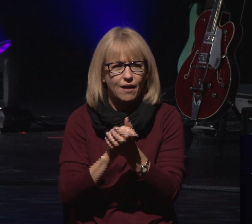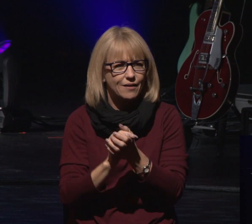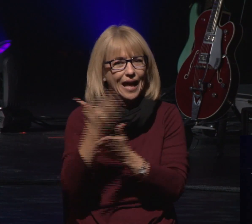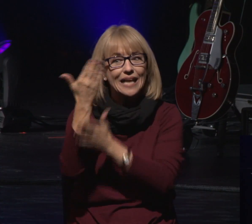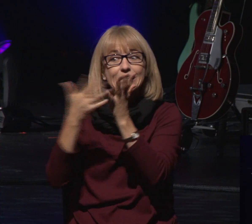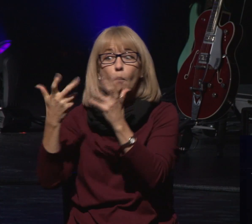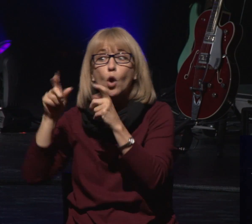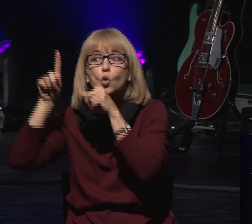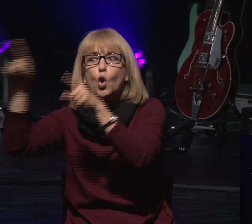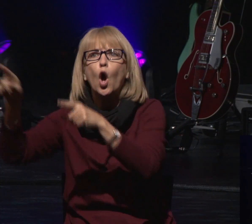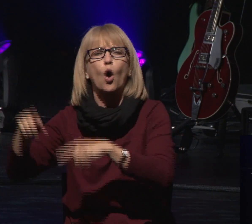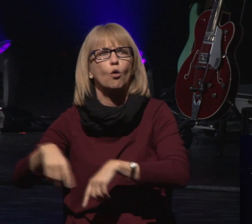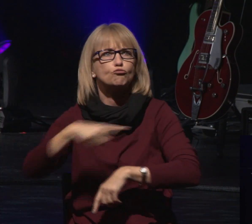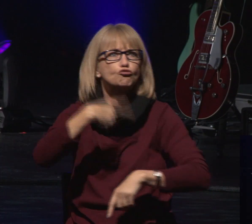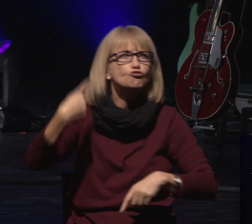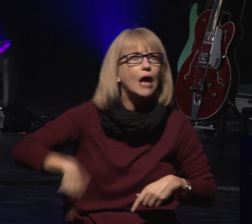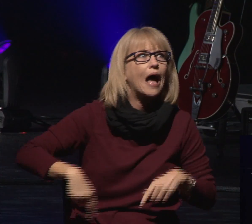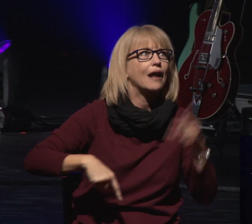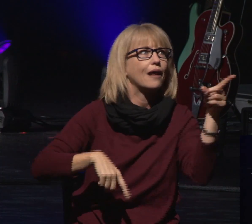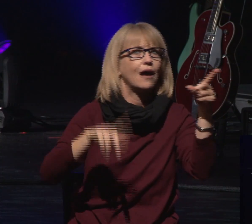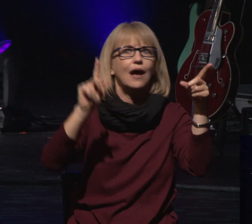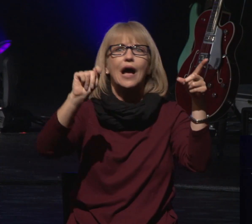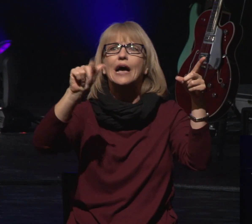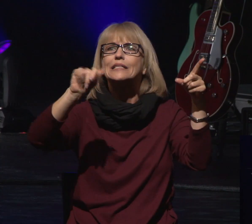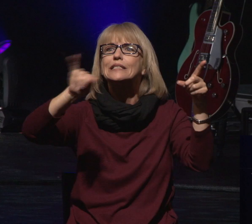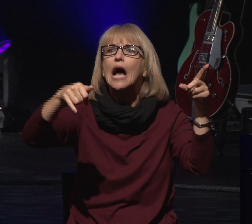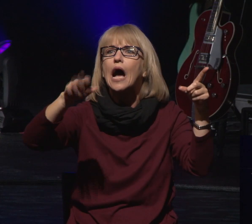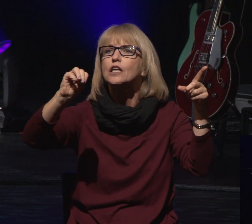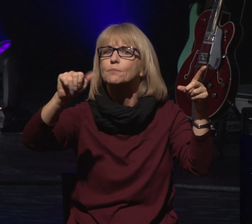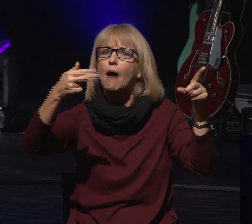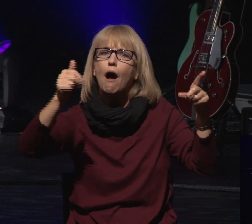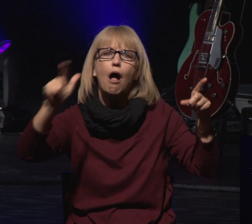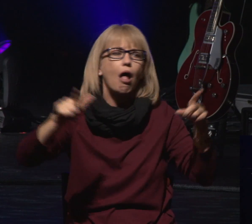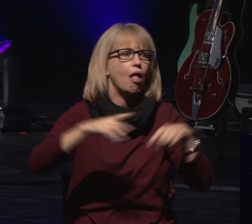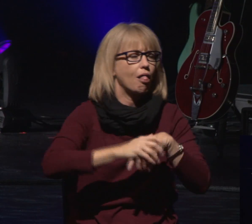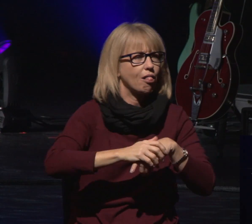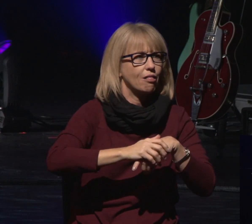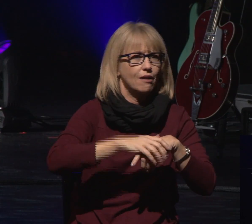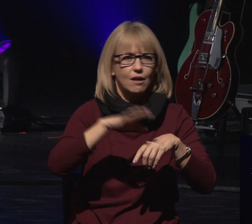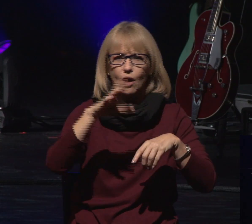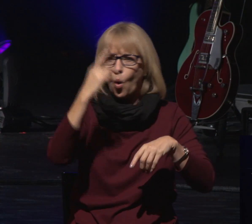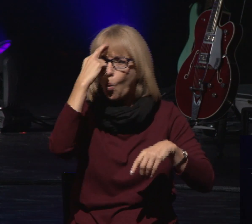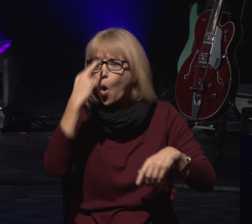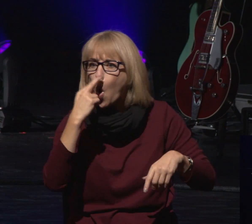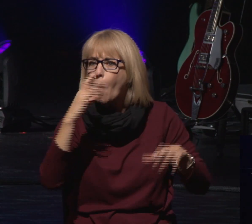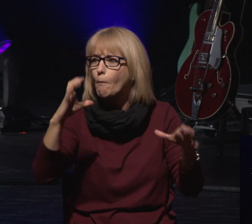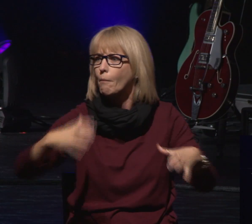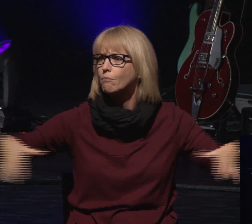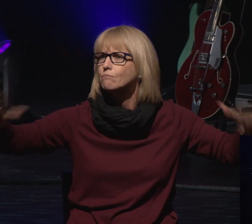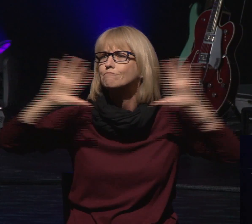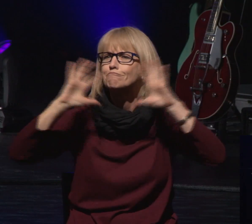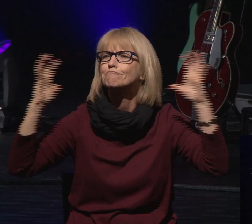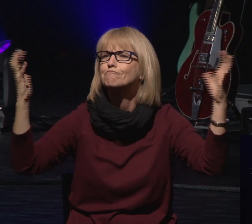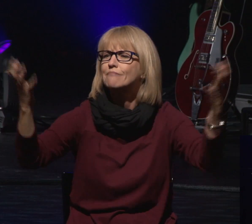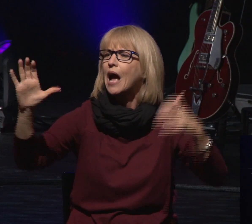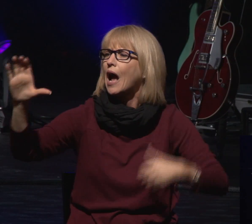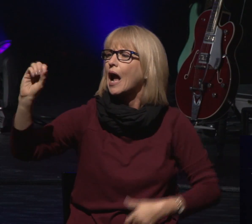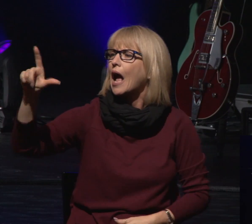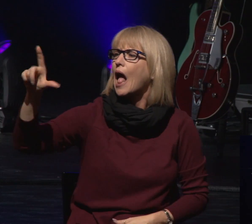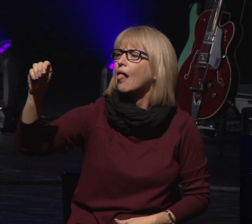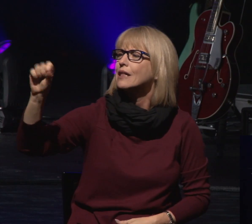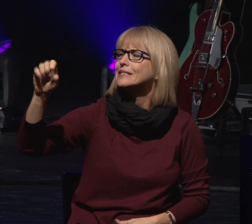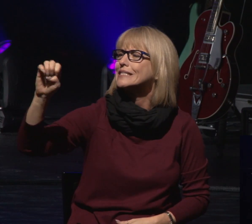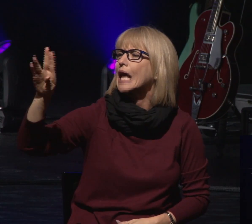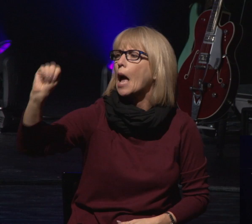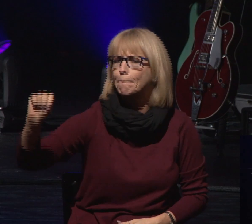Taj Mahal, Colosseum in Rome. There's all those things. I want to do this. I want to see this. I want to go there. But what is it that you want to